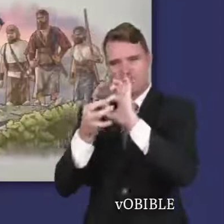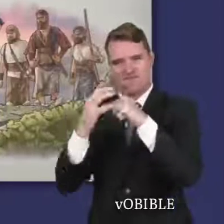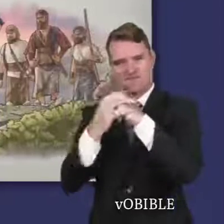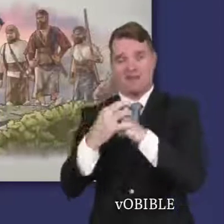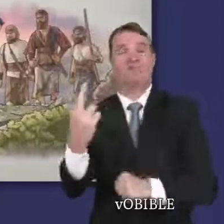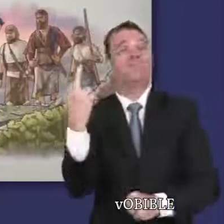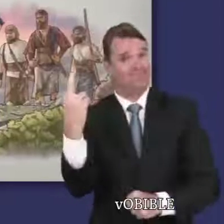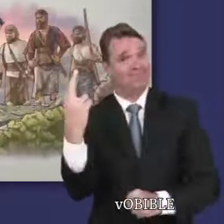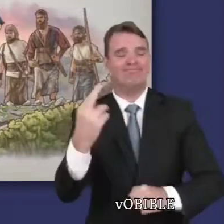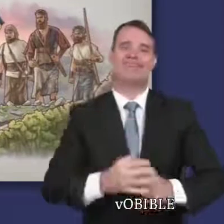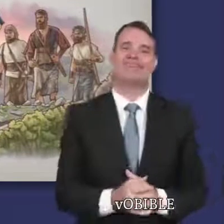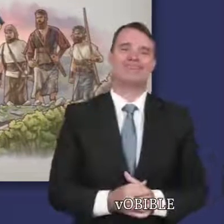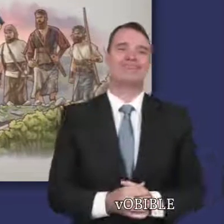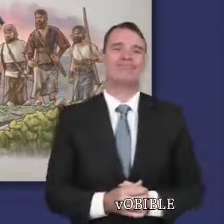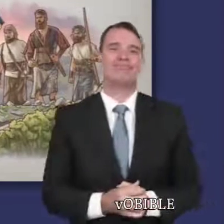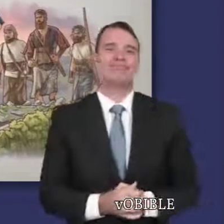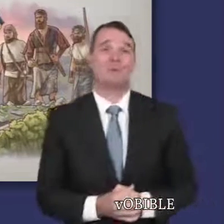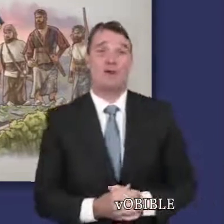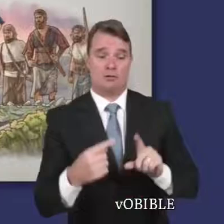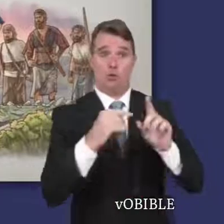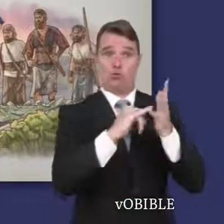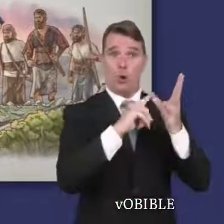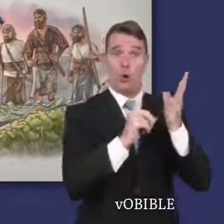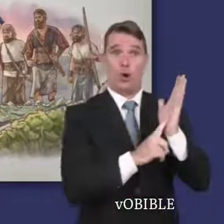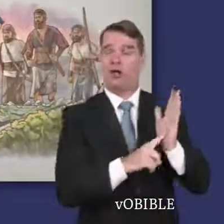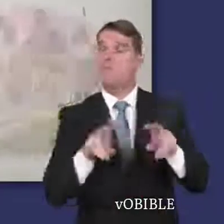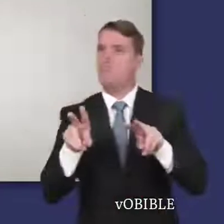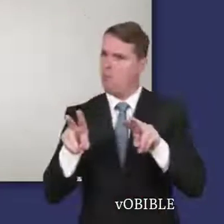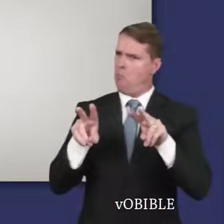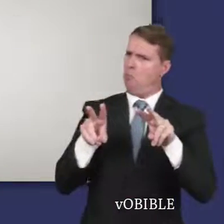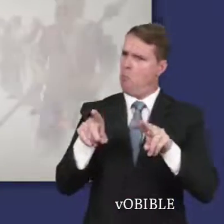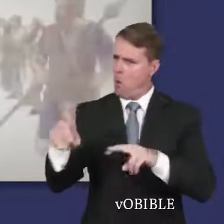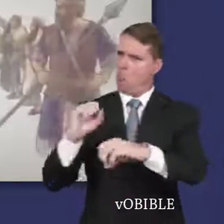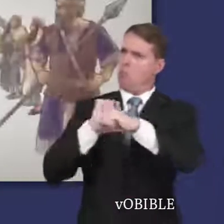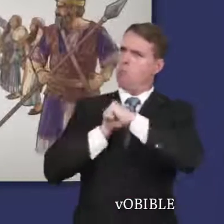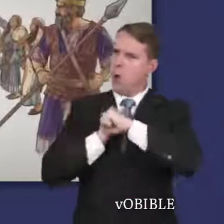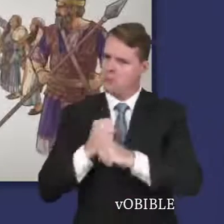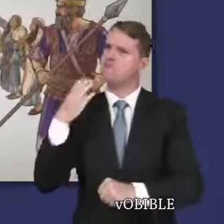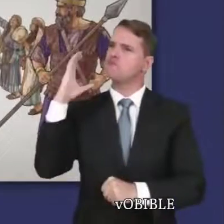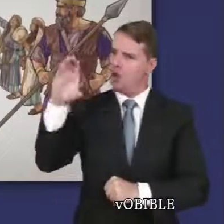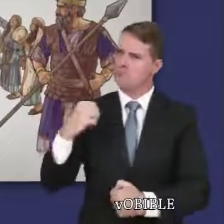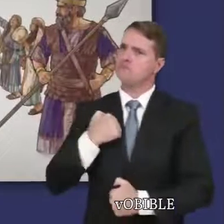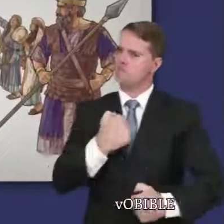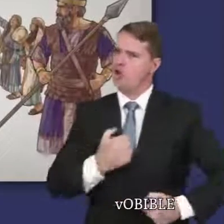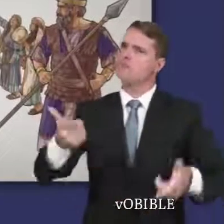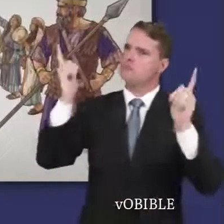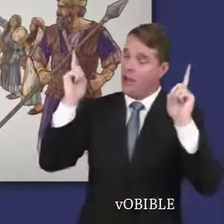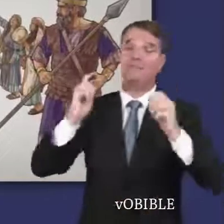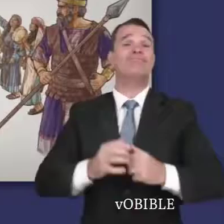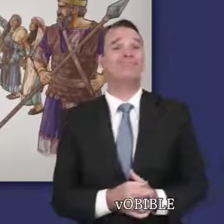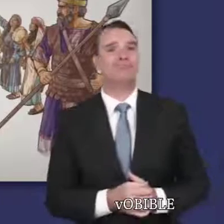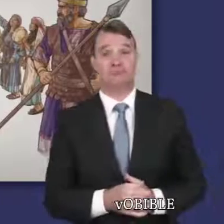Seeing David's courage, Saul puts him in charge of the fighting men. David's campaigns are so